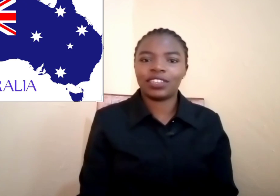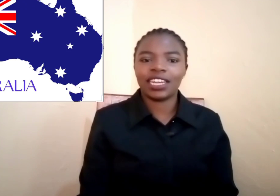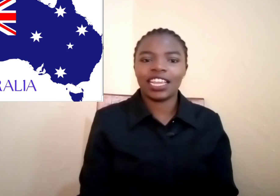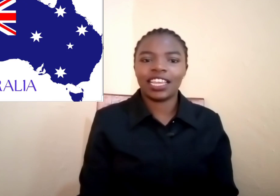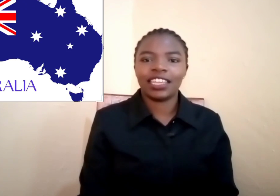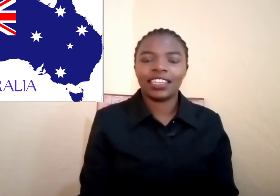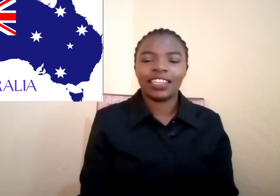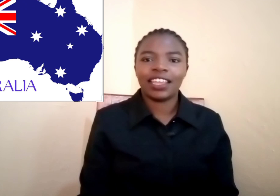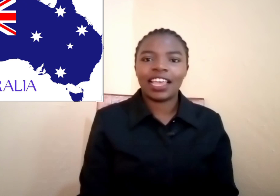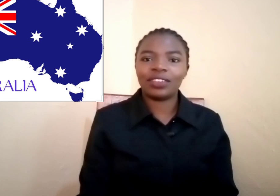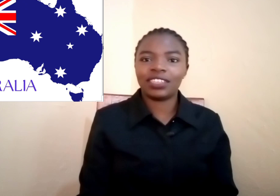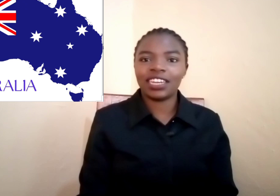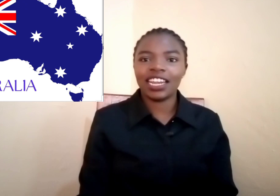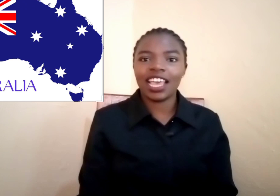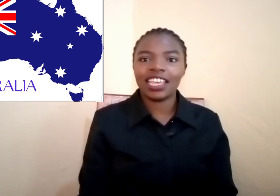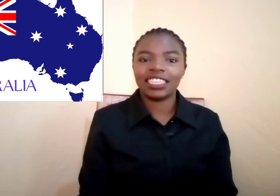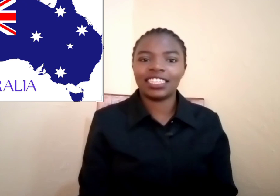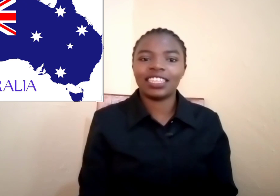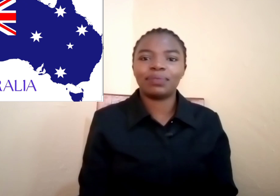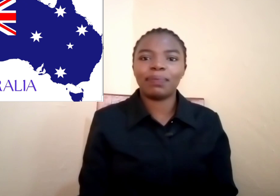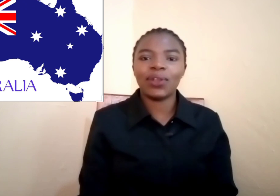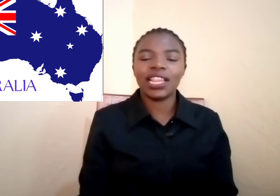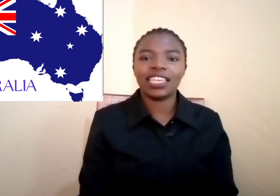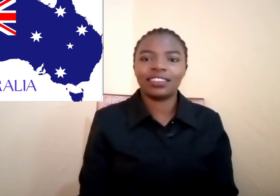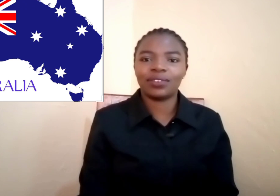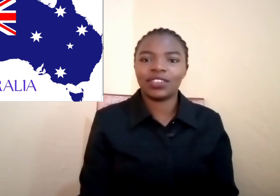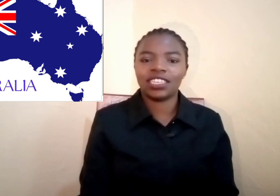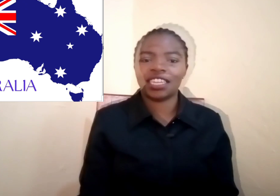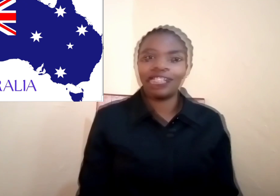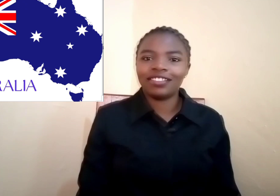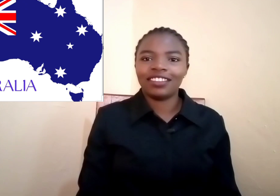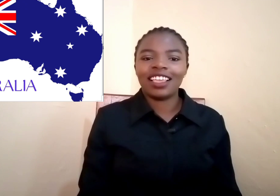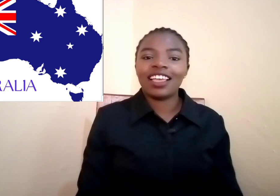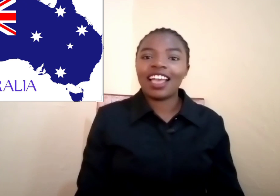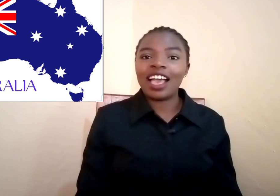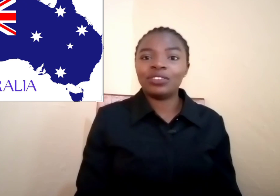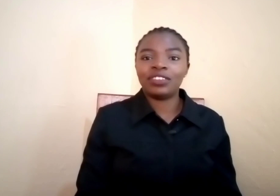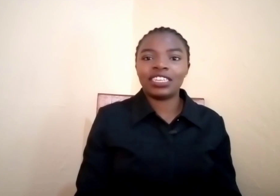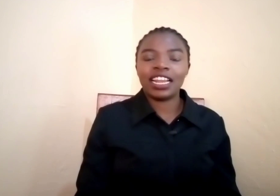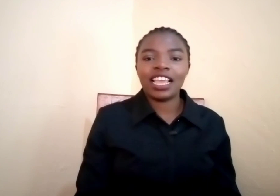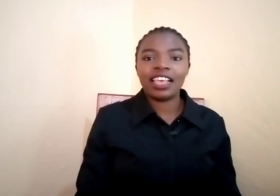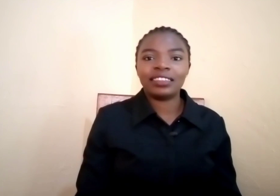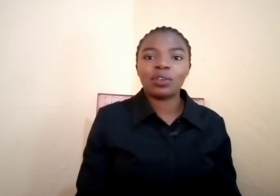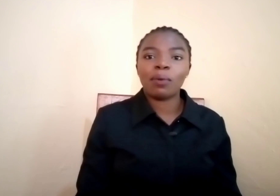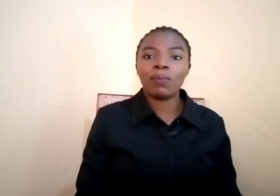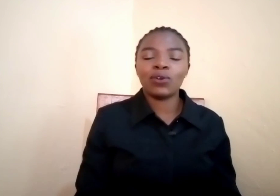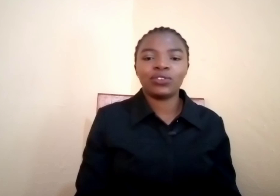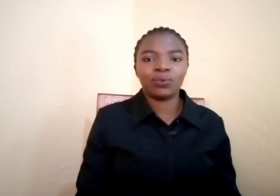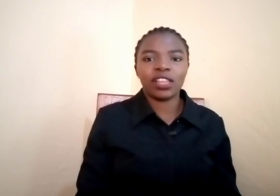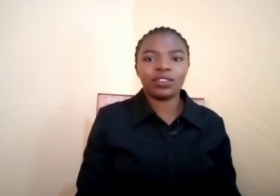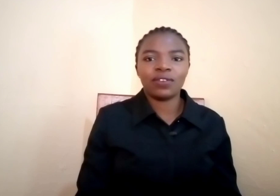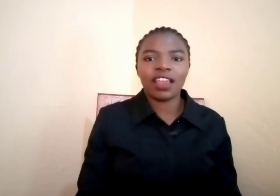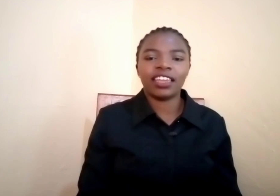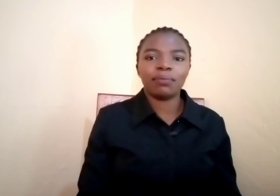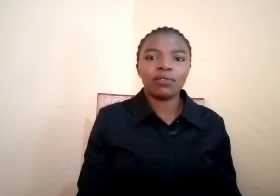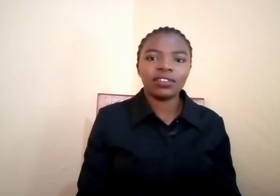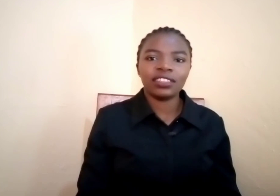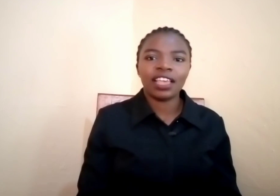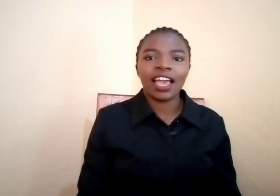Australia. Australia is the smallest continent. Australia's most well-known animals